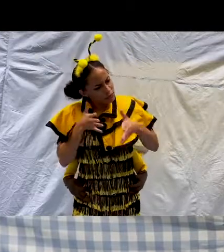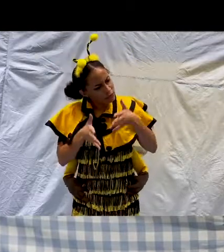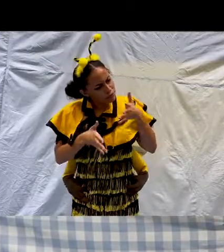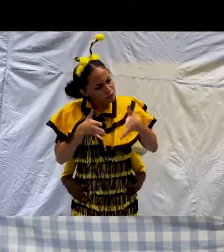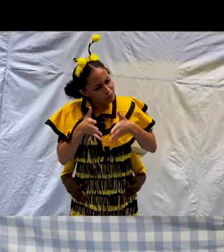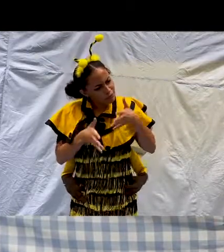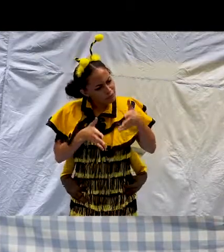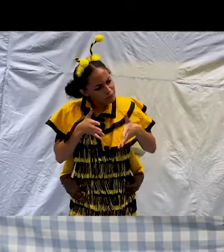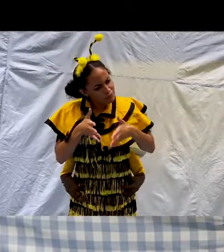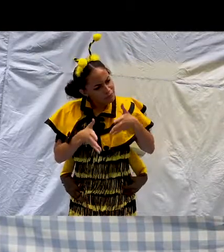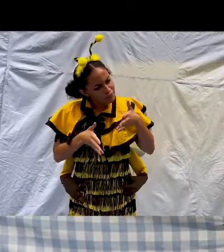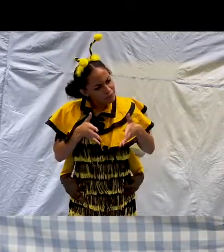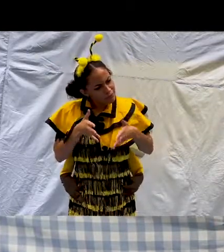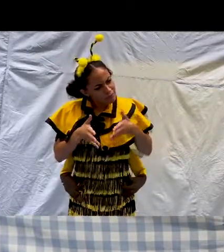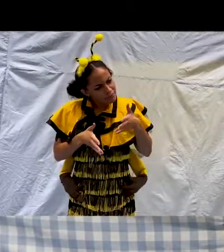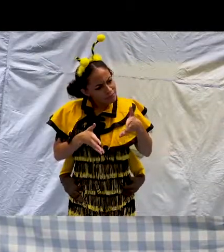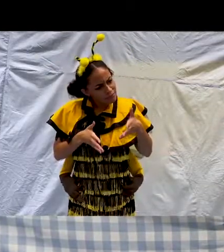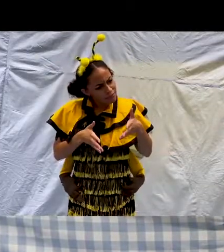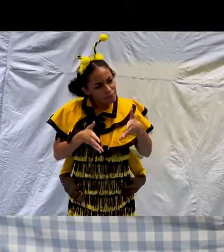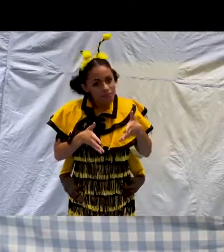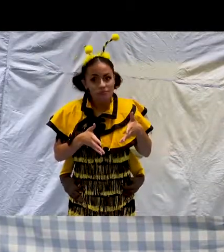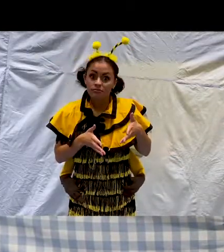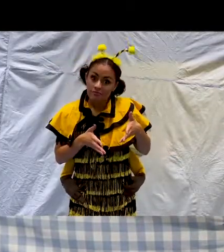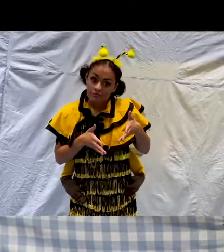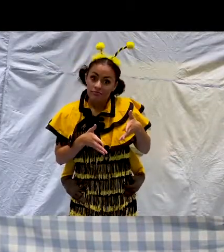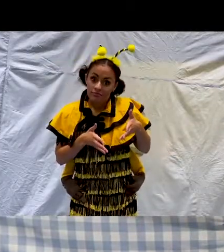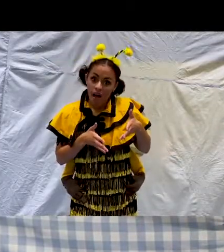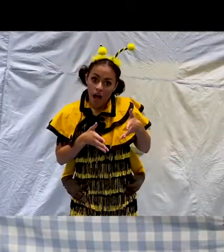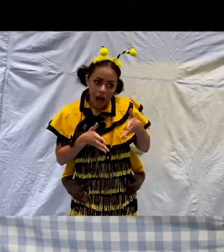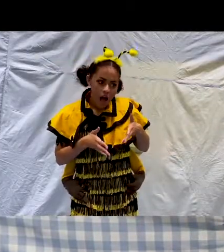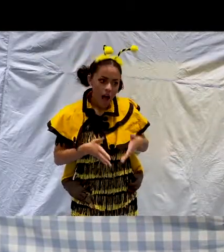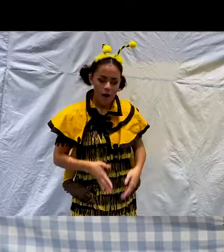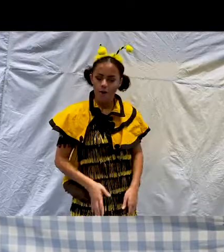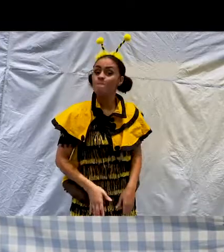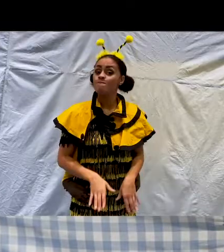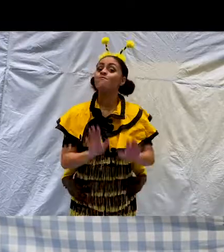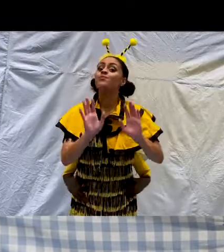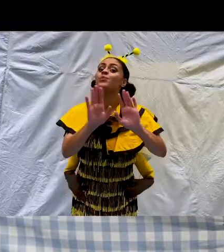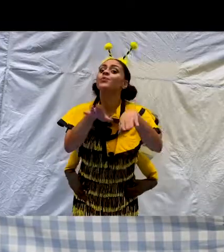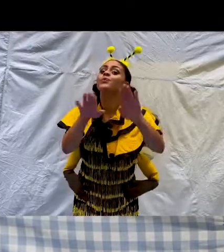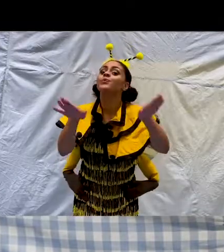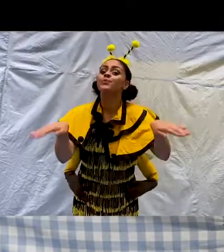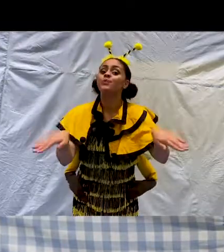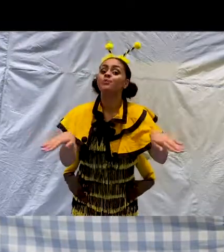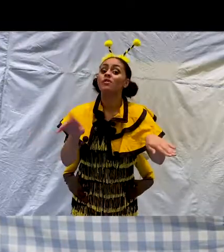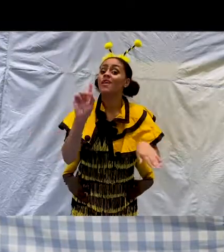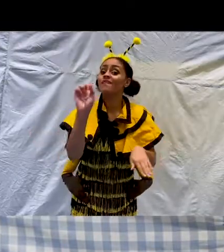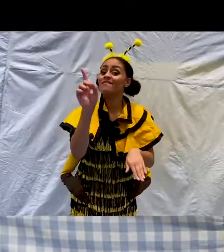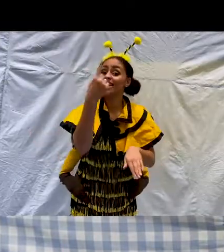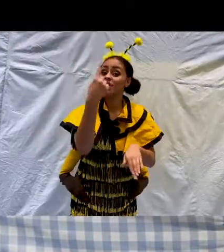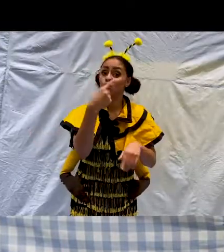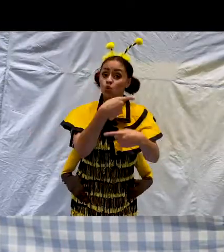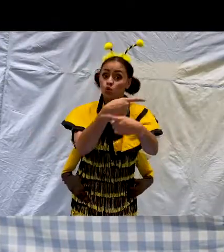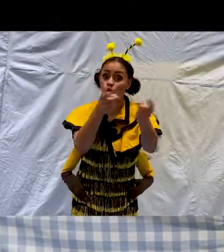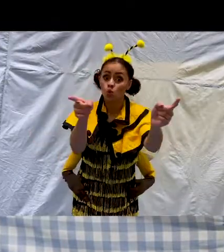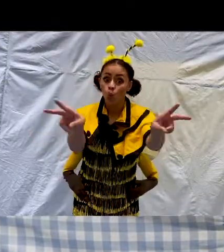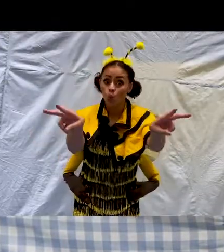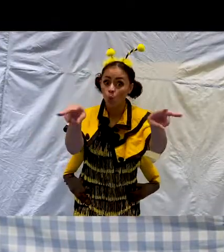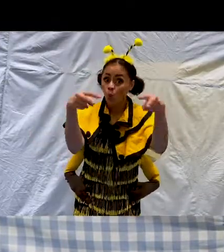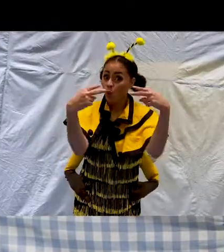Yes, Beatrix, sing and sign. We will play it first so that you can